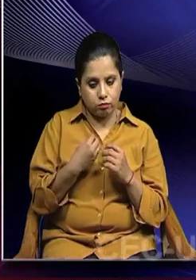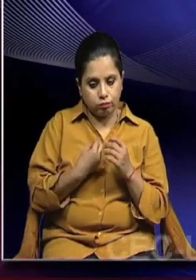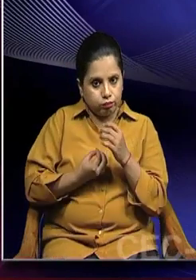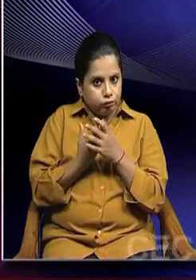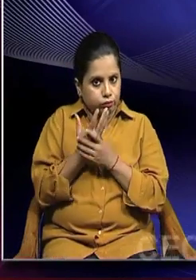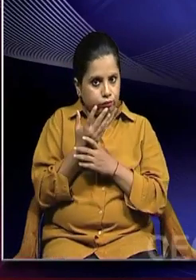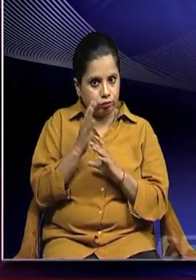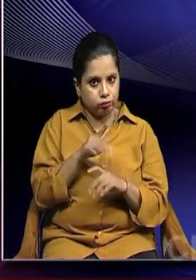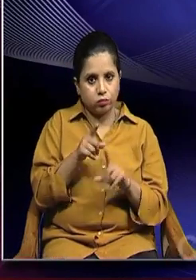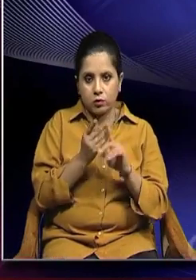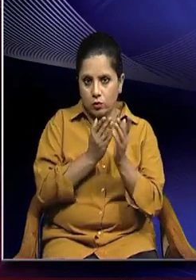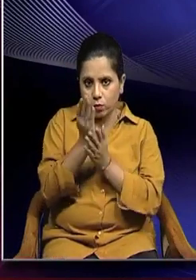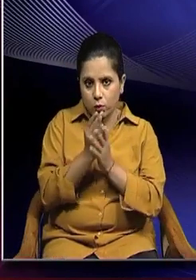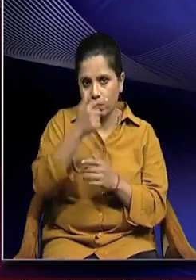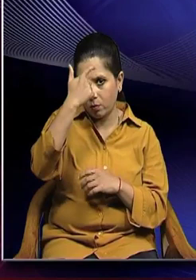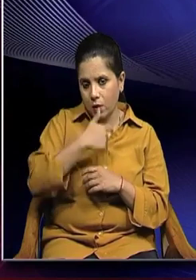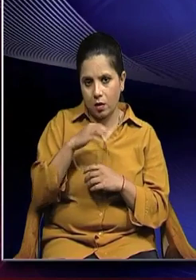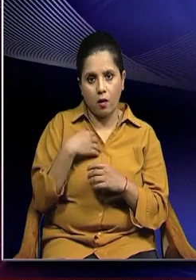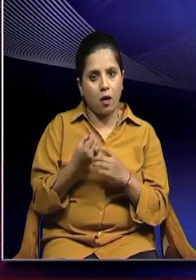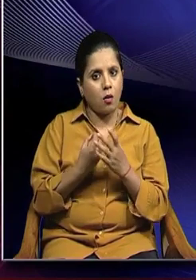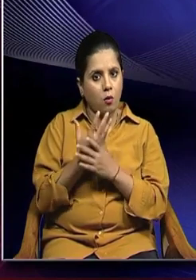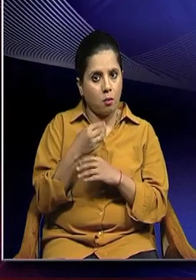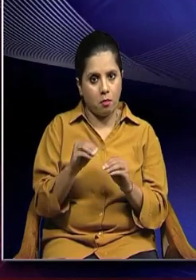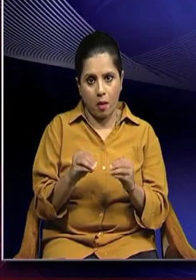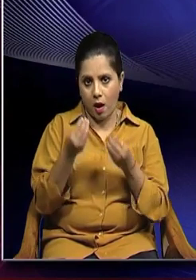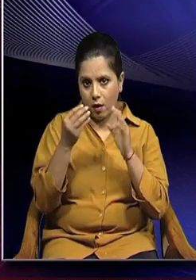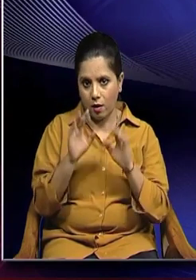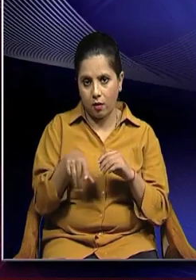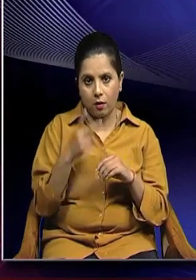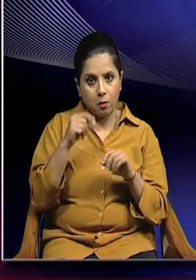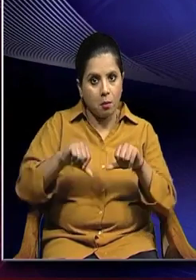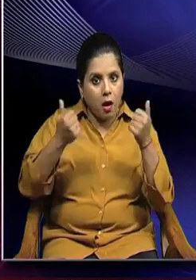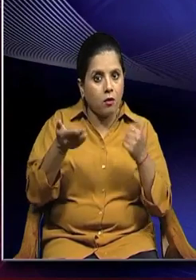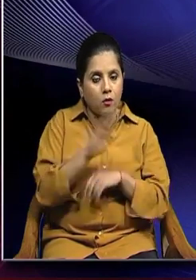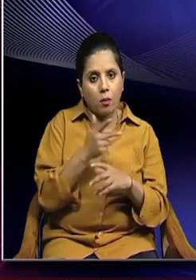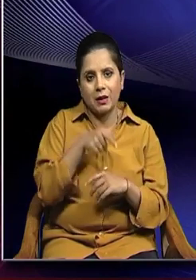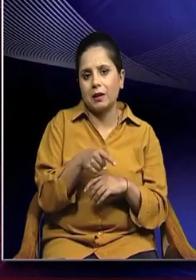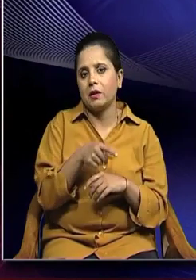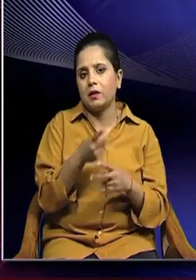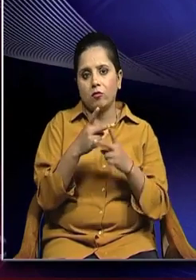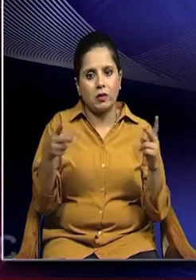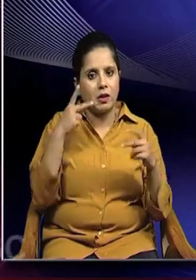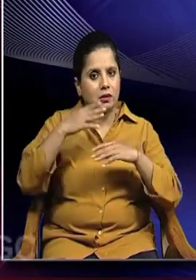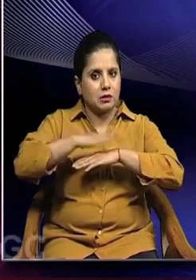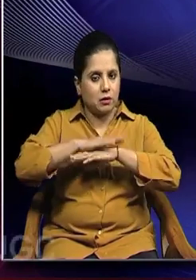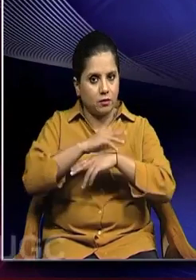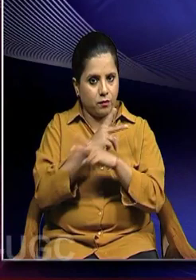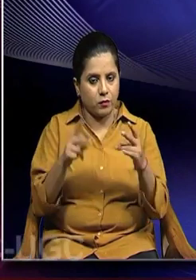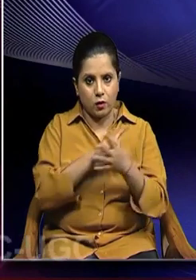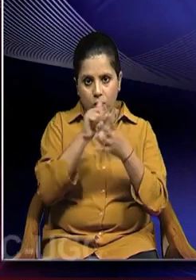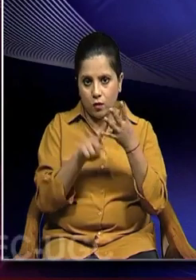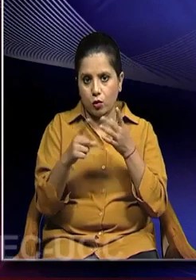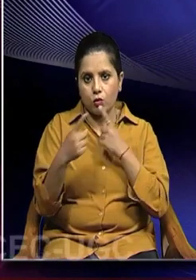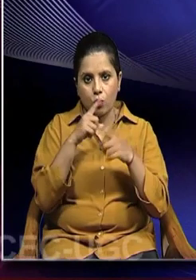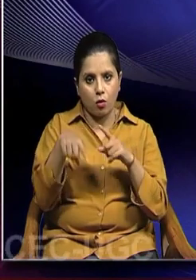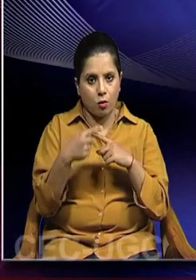This is the way a person evolves in terms of passing through these different stages. The fourth model talks